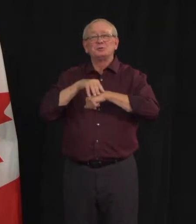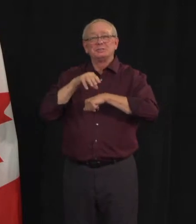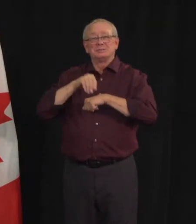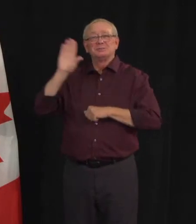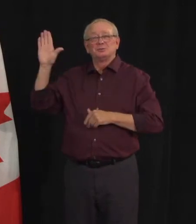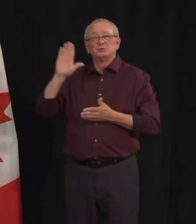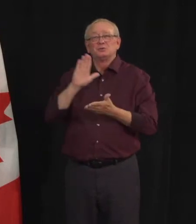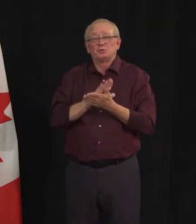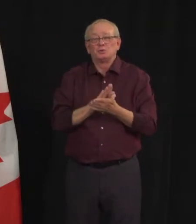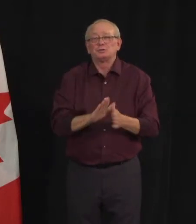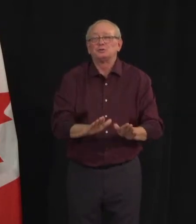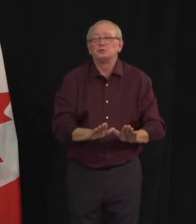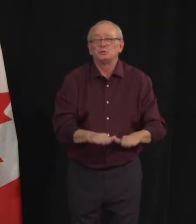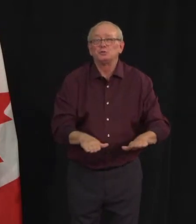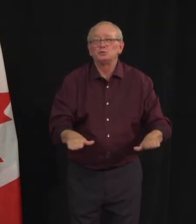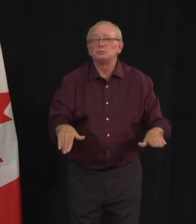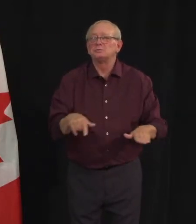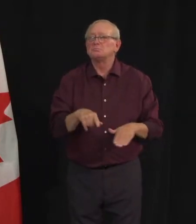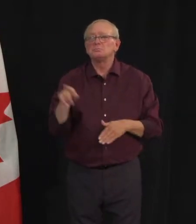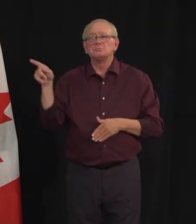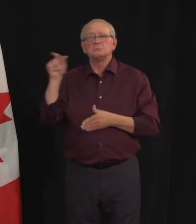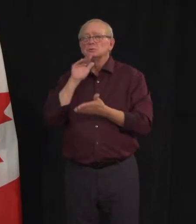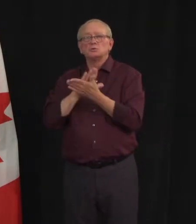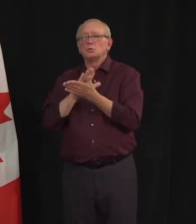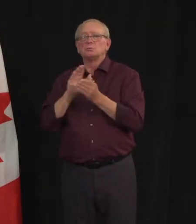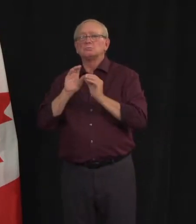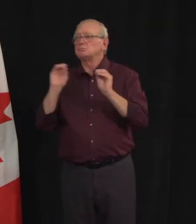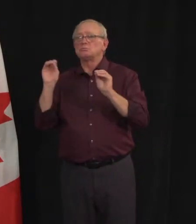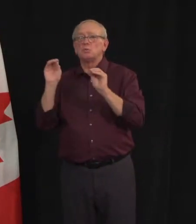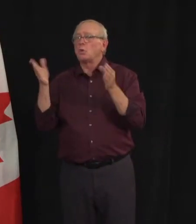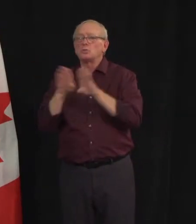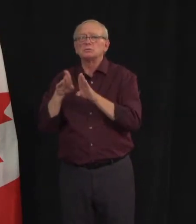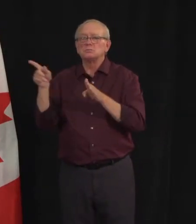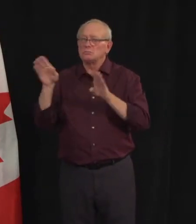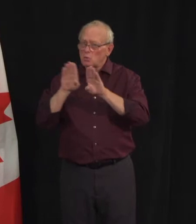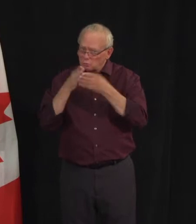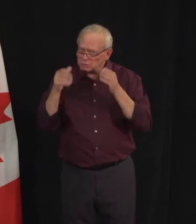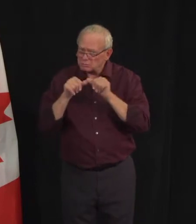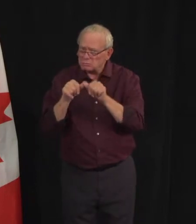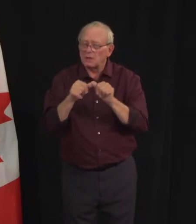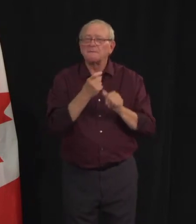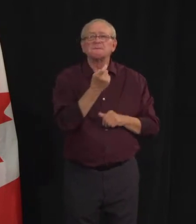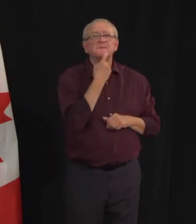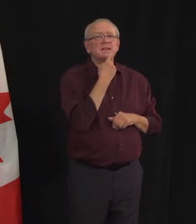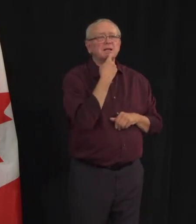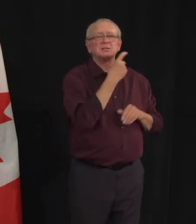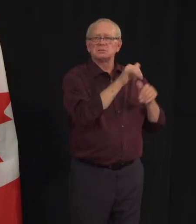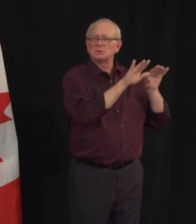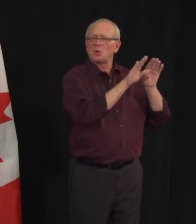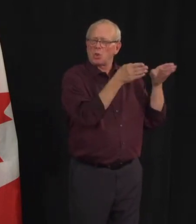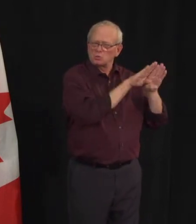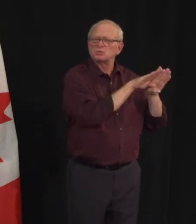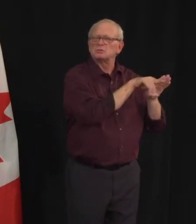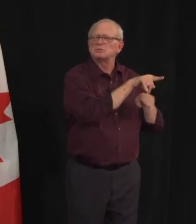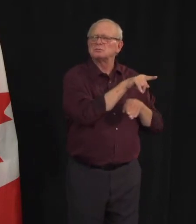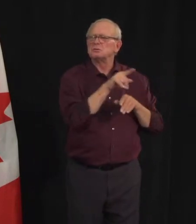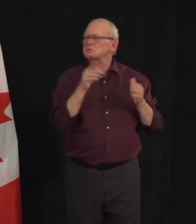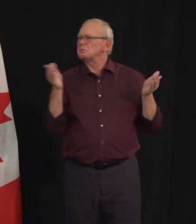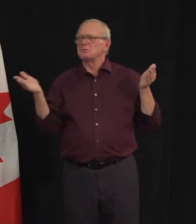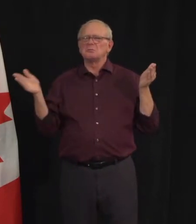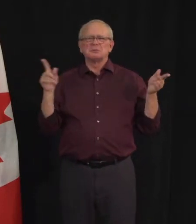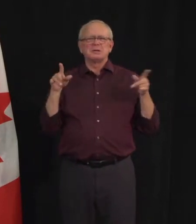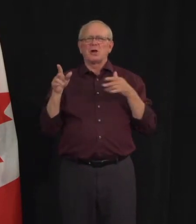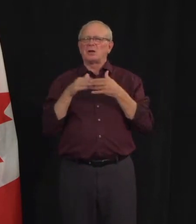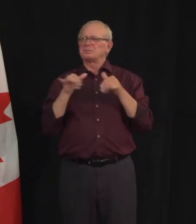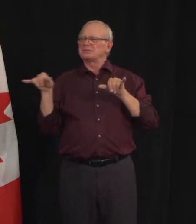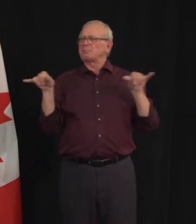in Finland, where schools did close. Third, young children seem less likely than adults to infect others,